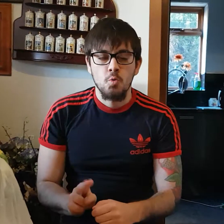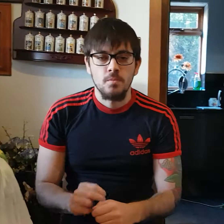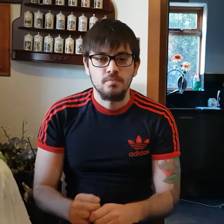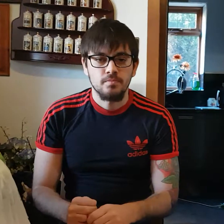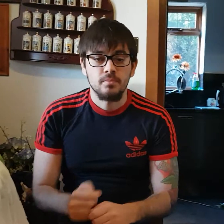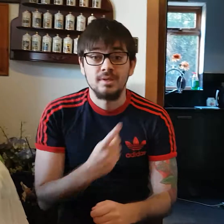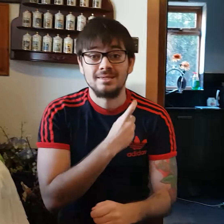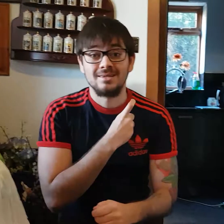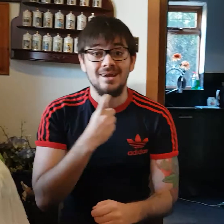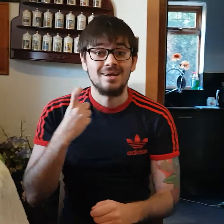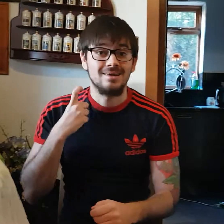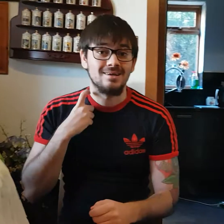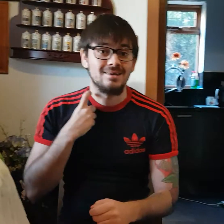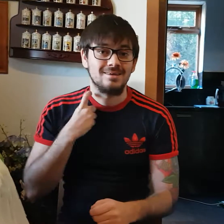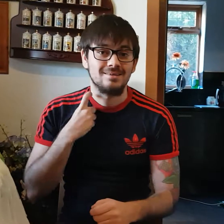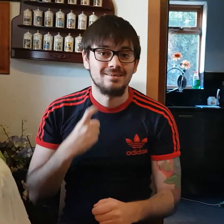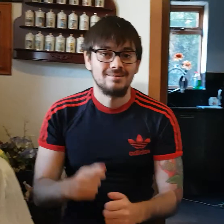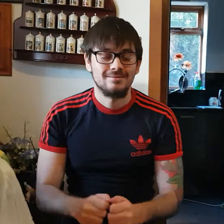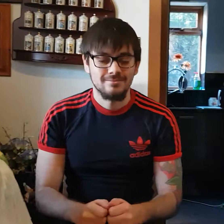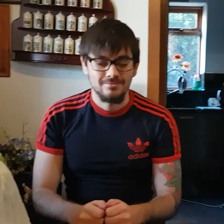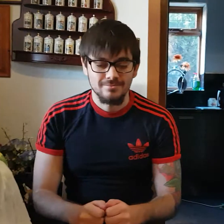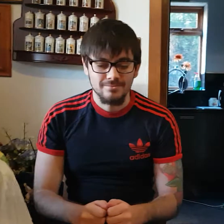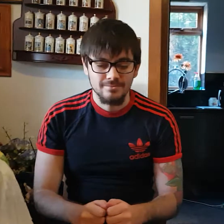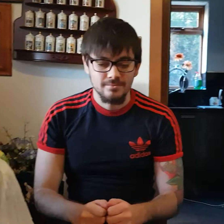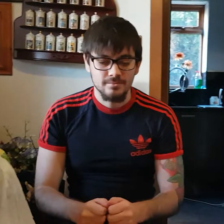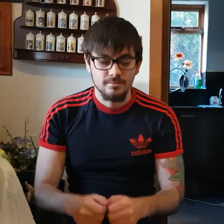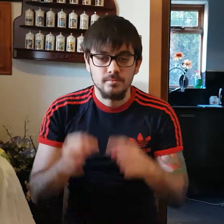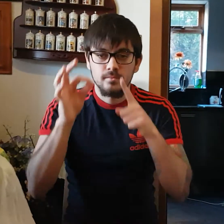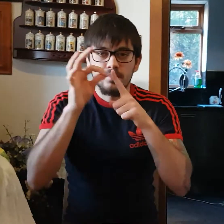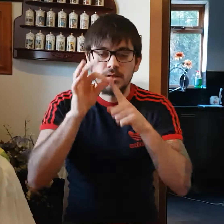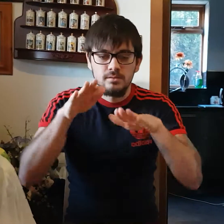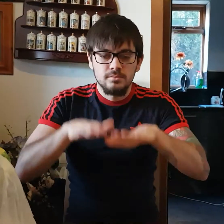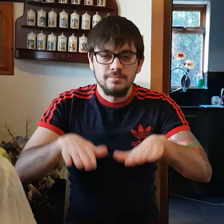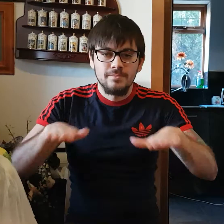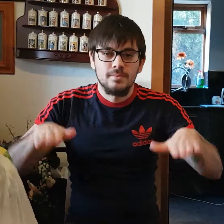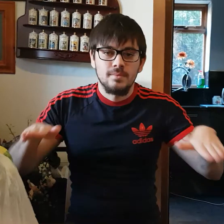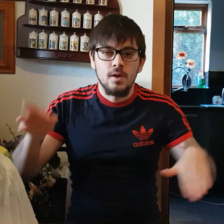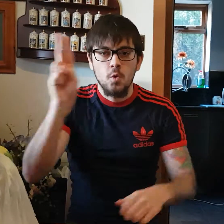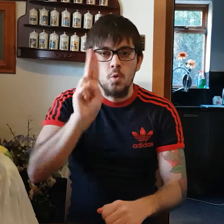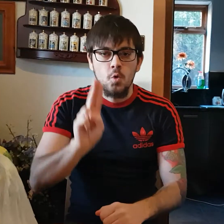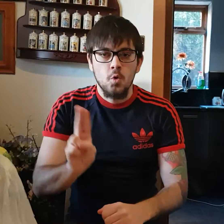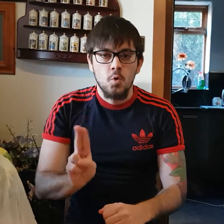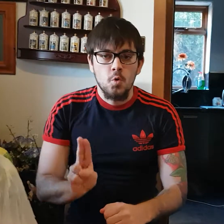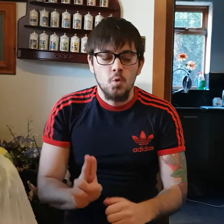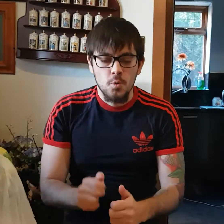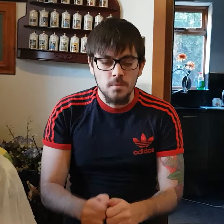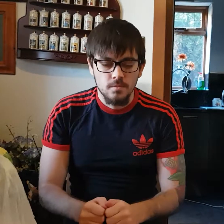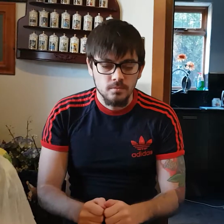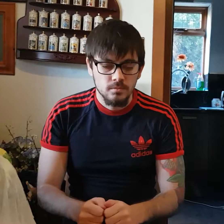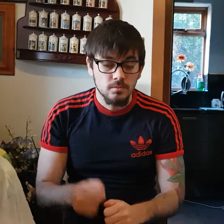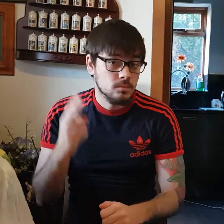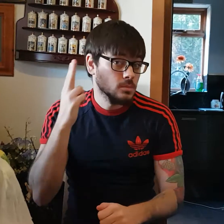So a long time ago at school, a school in Preston, it was primary school.